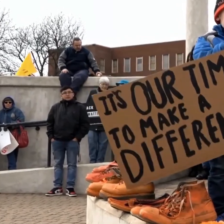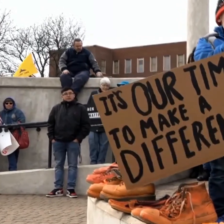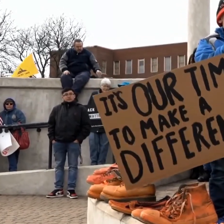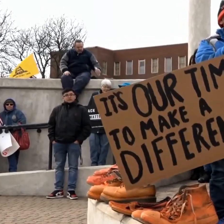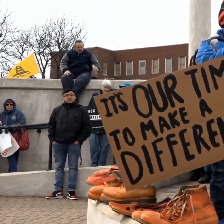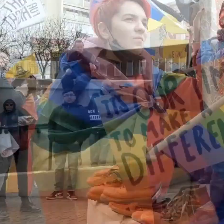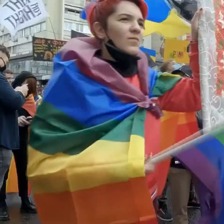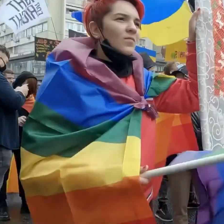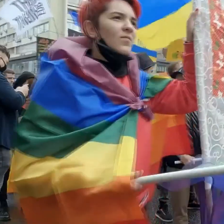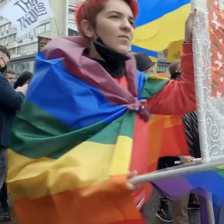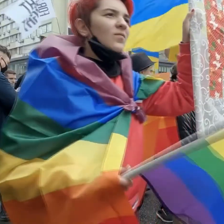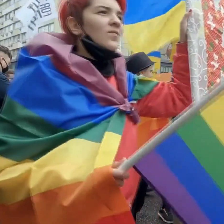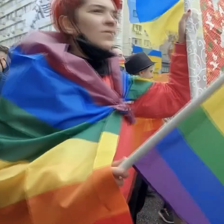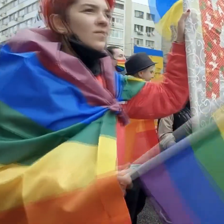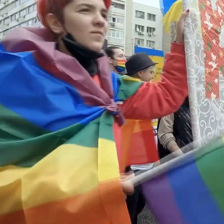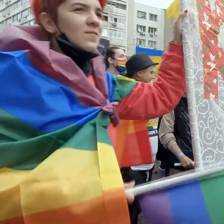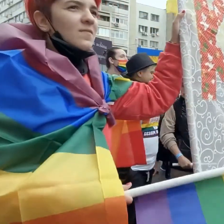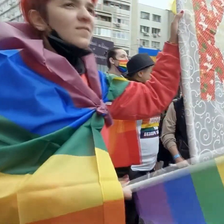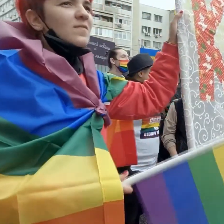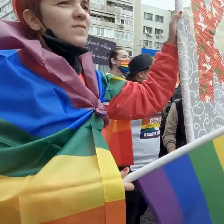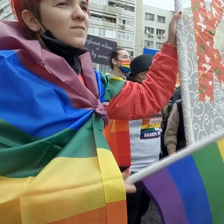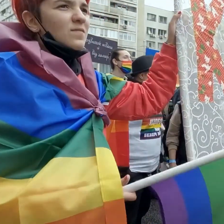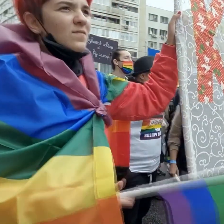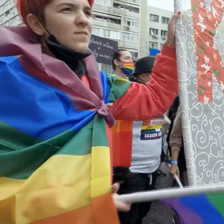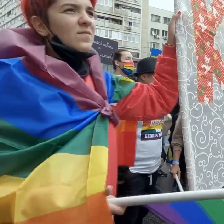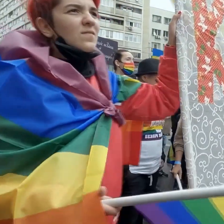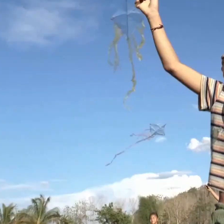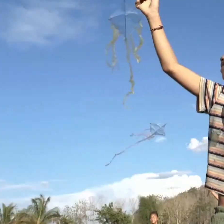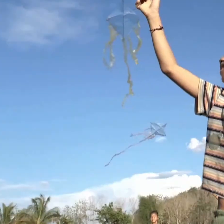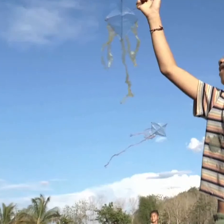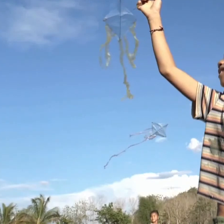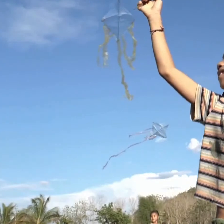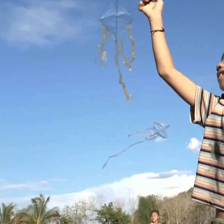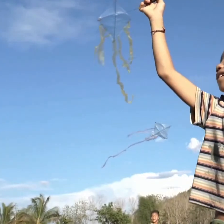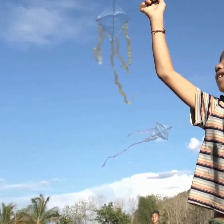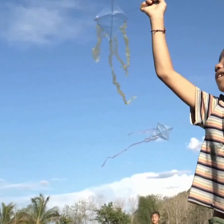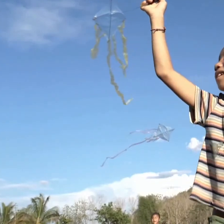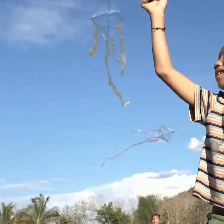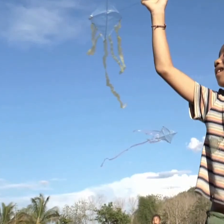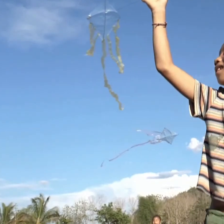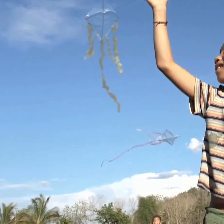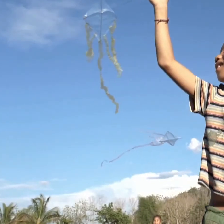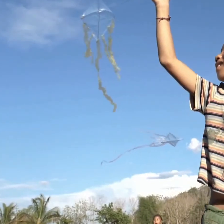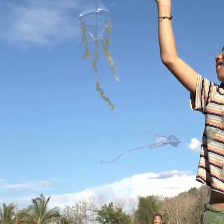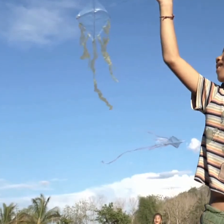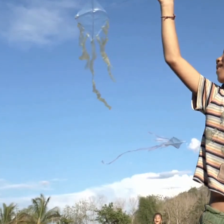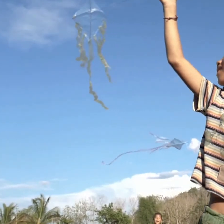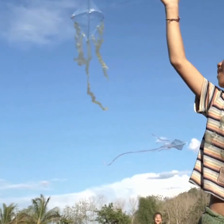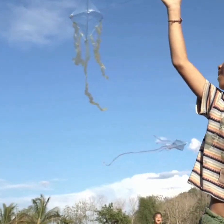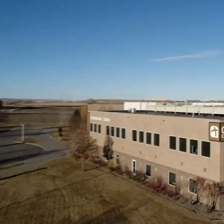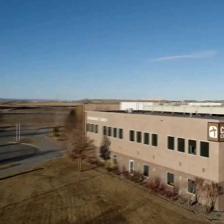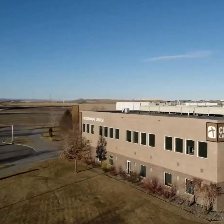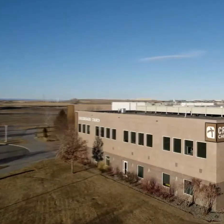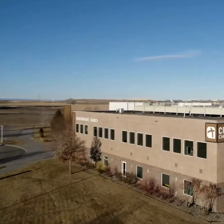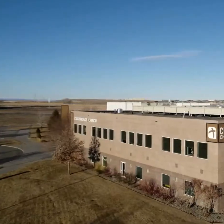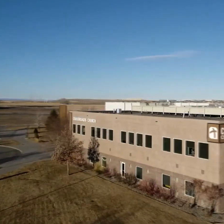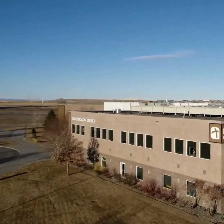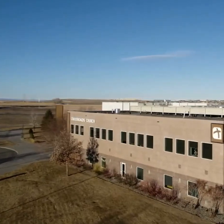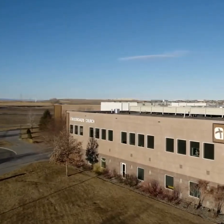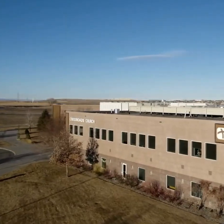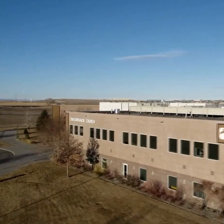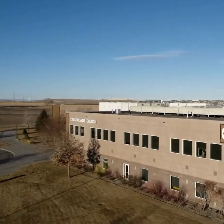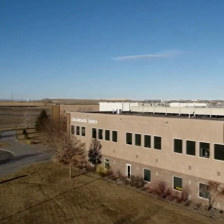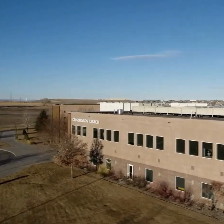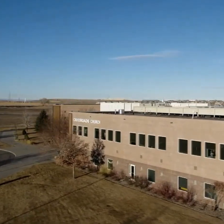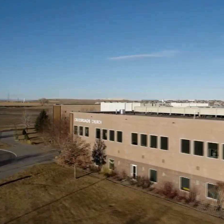justice, inclusion, and mercy that creates wholeness and belonging and brings joy to the world. At Crossroads